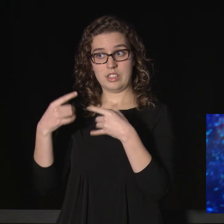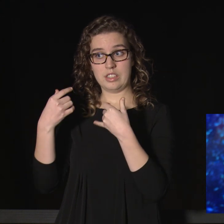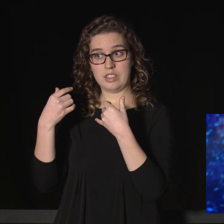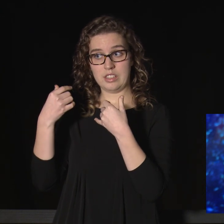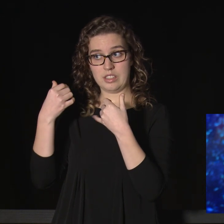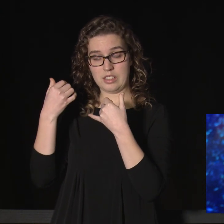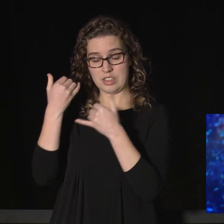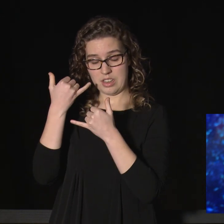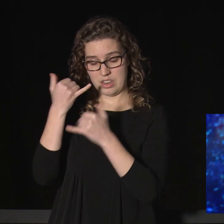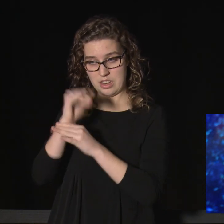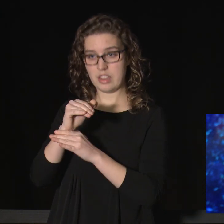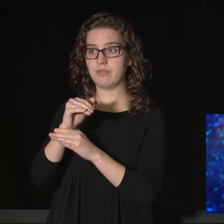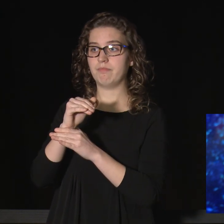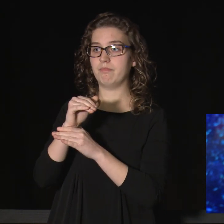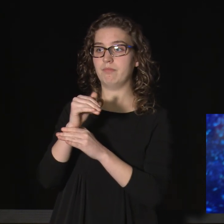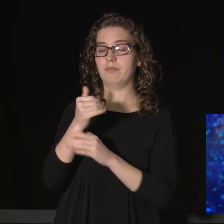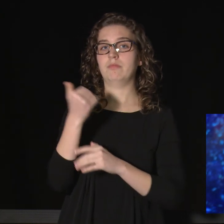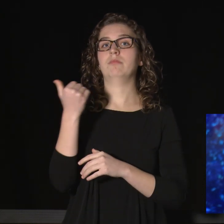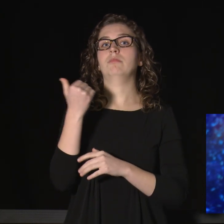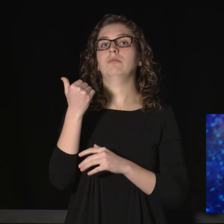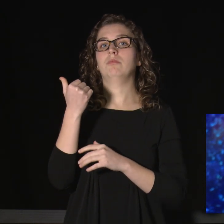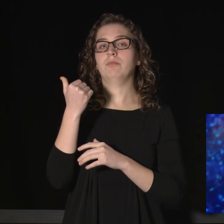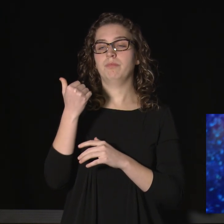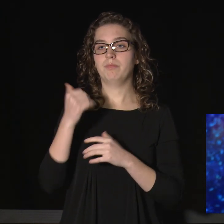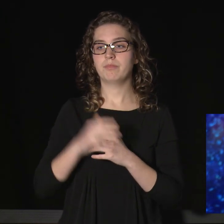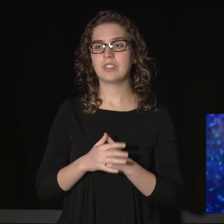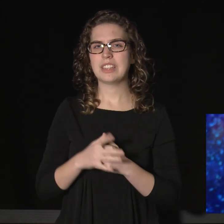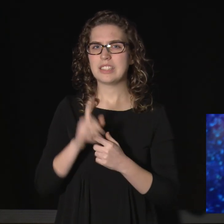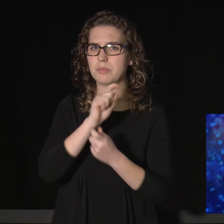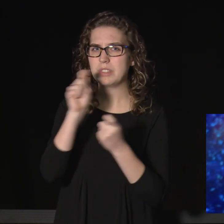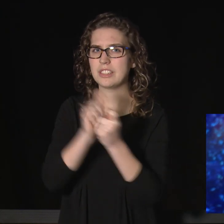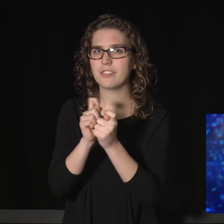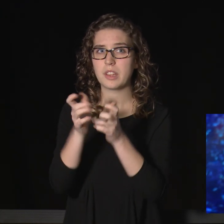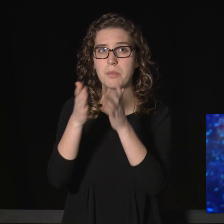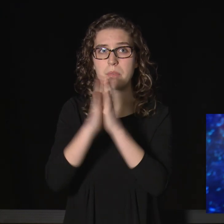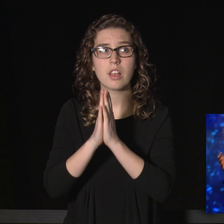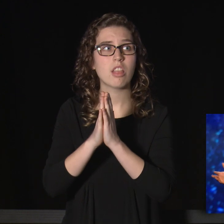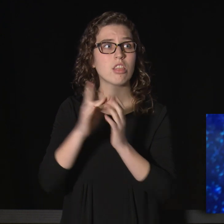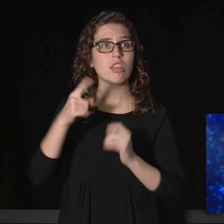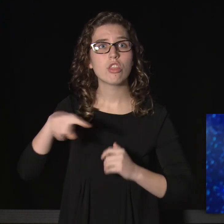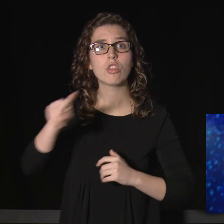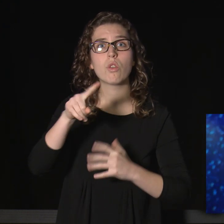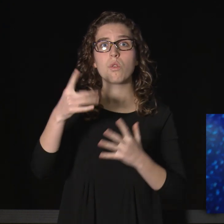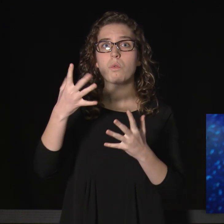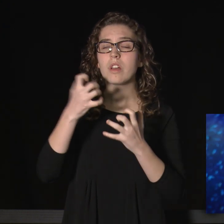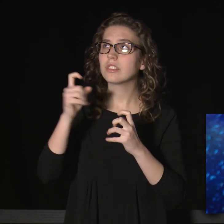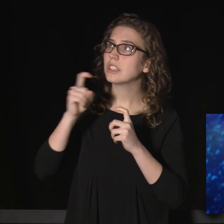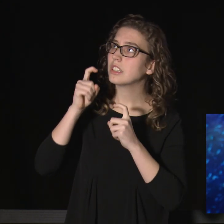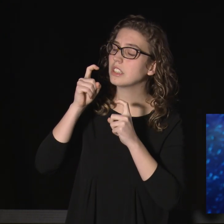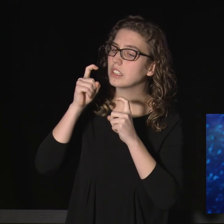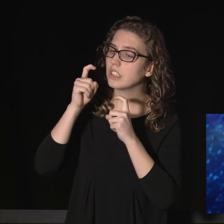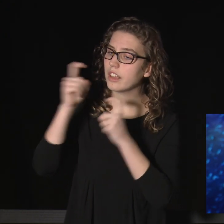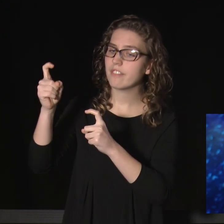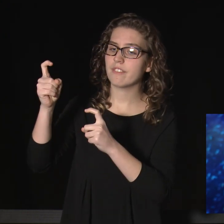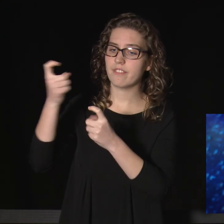Tonight's appeal is very specific. It's for those who want to give a year of service.